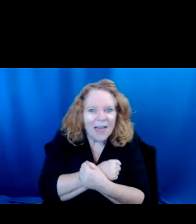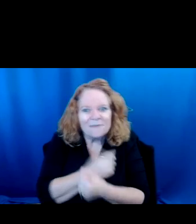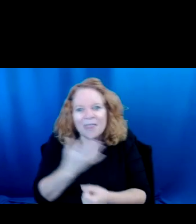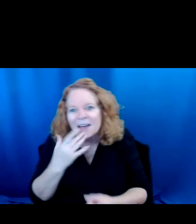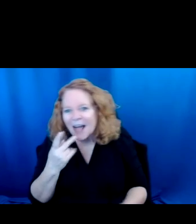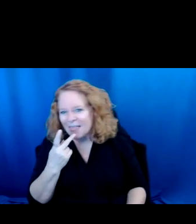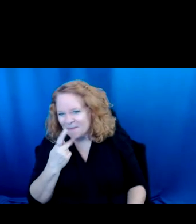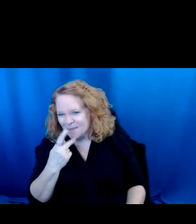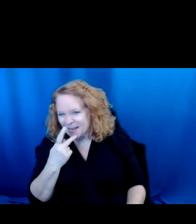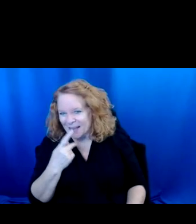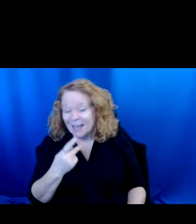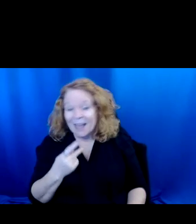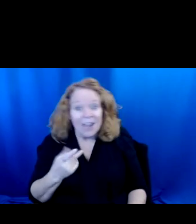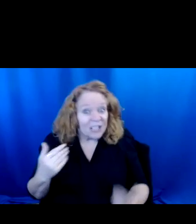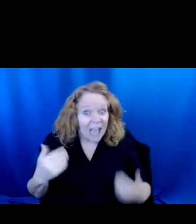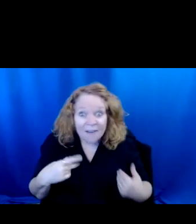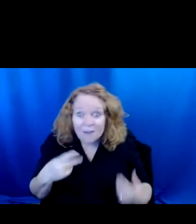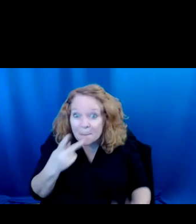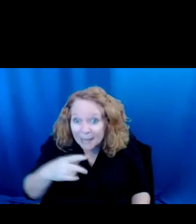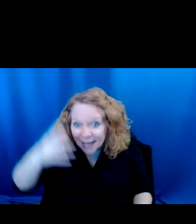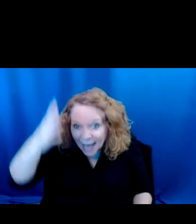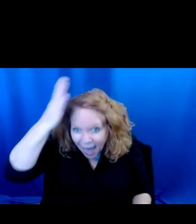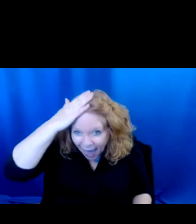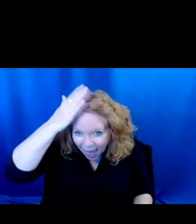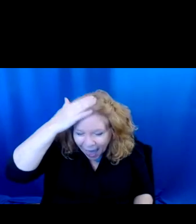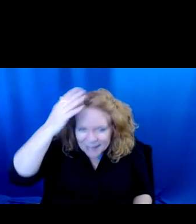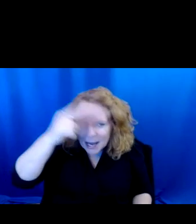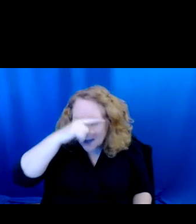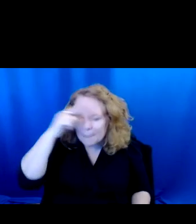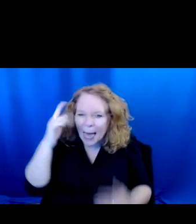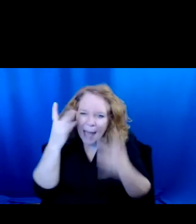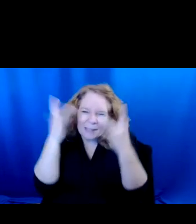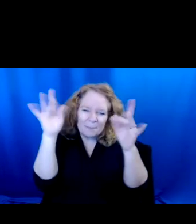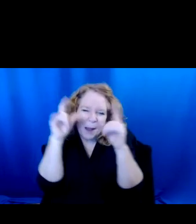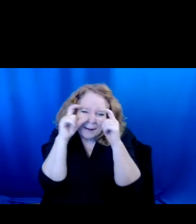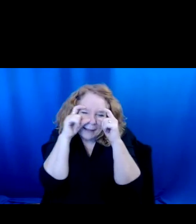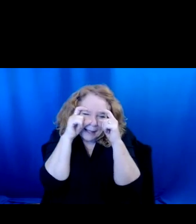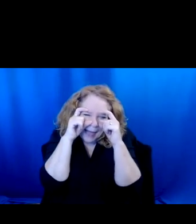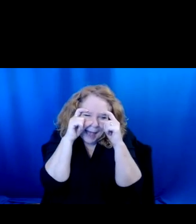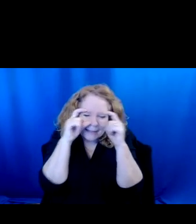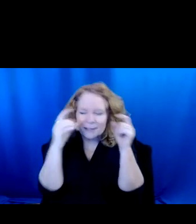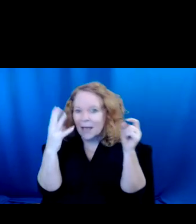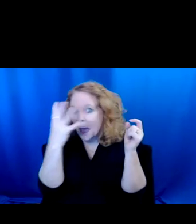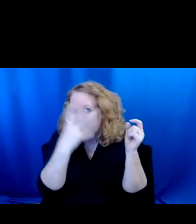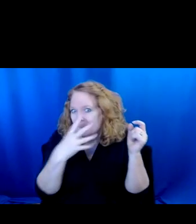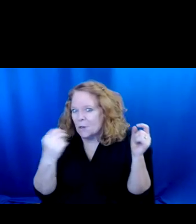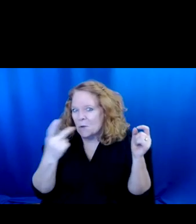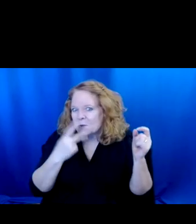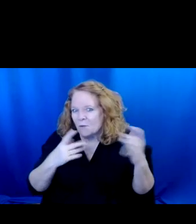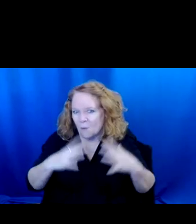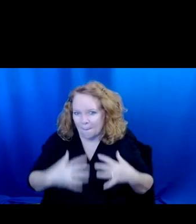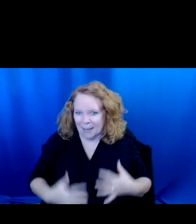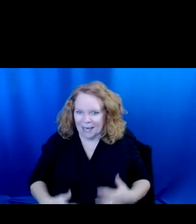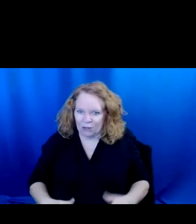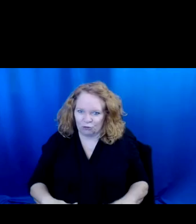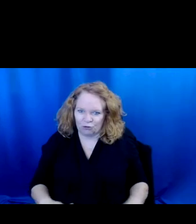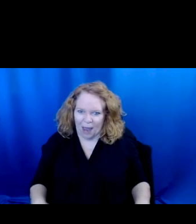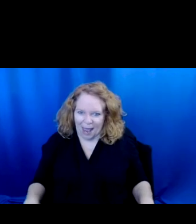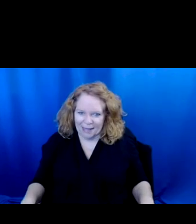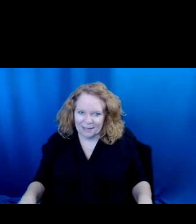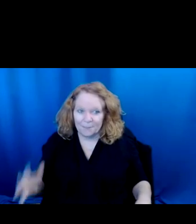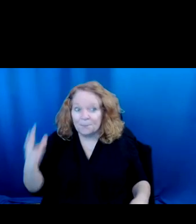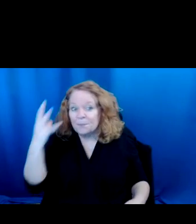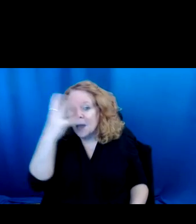is in her pink hair and her black sparkly glasses and her beautiful pink dress and beautiful